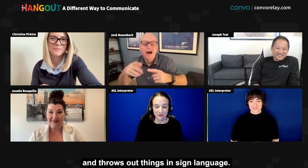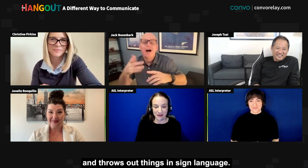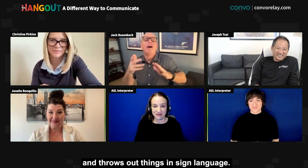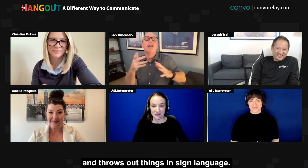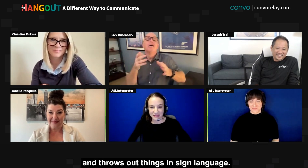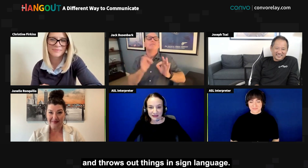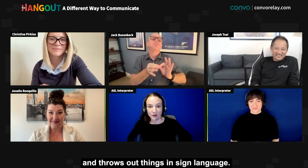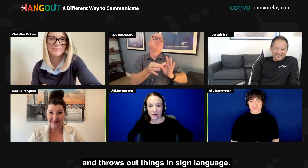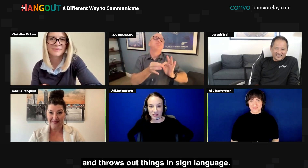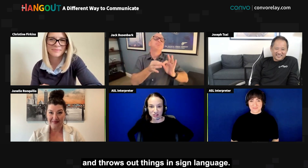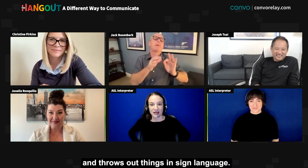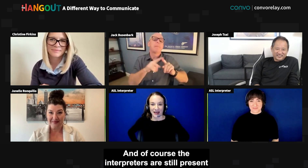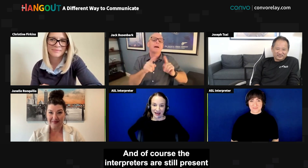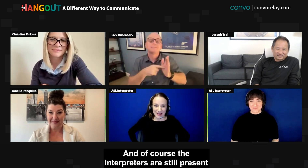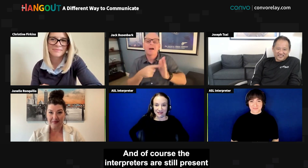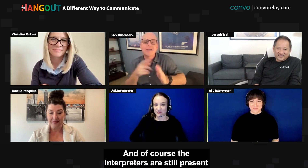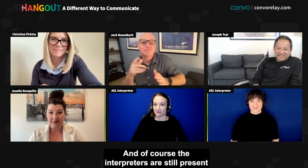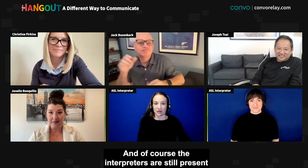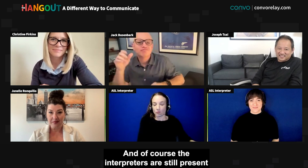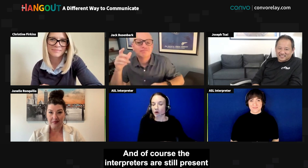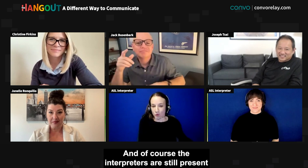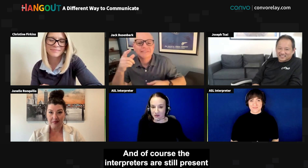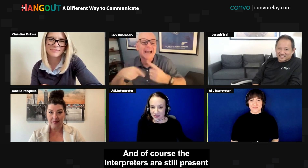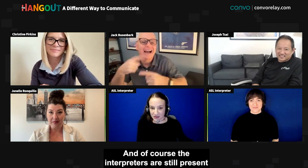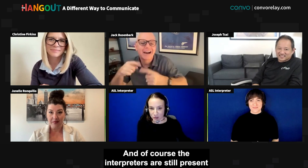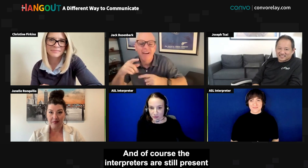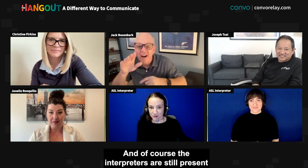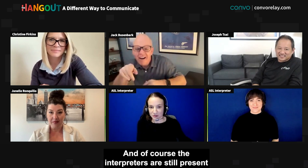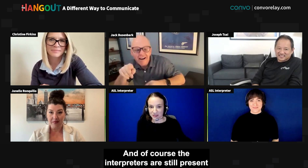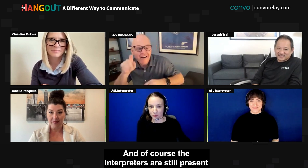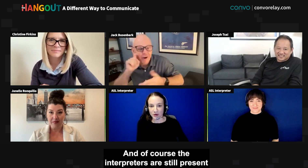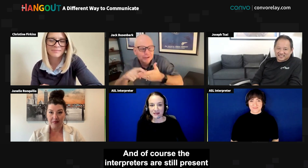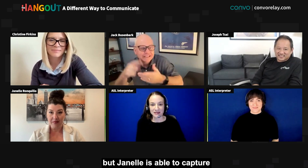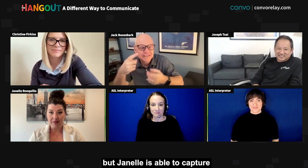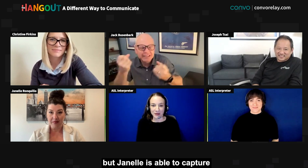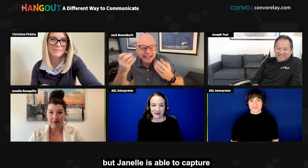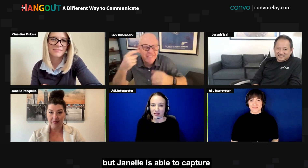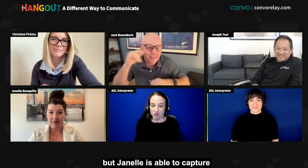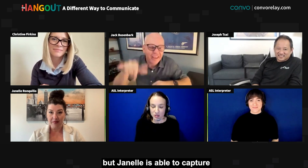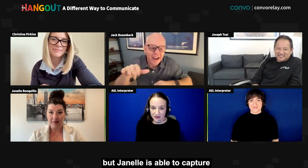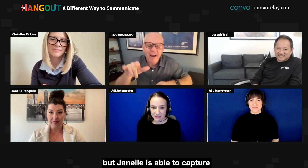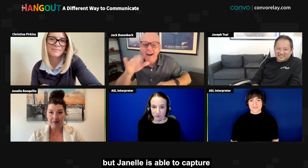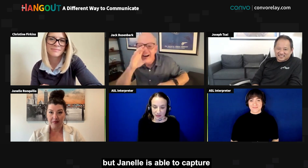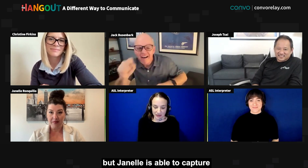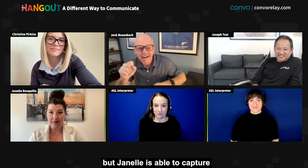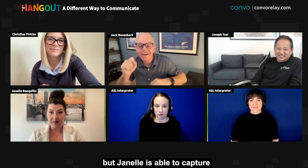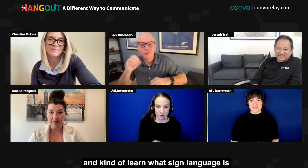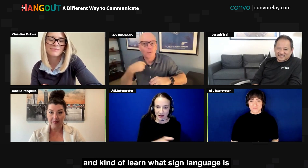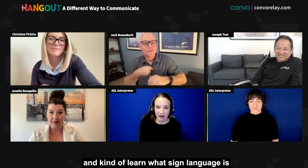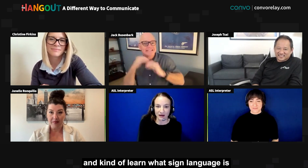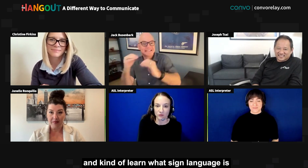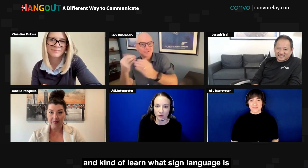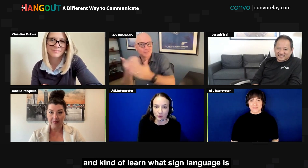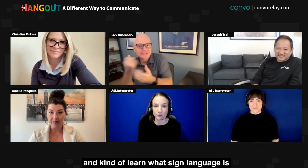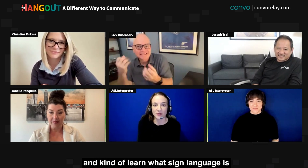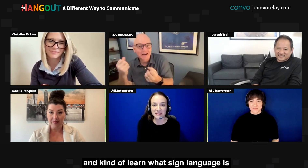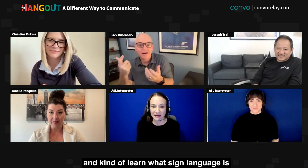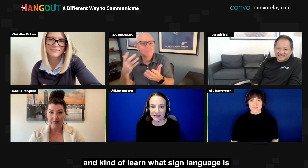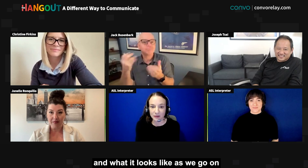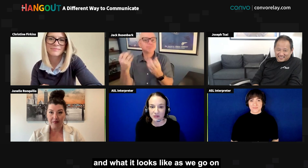things in sign language. And of course, the interpreters are still present, but Janelle's able to capture and kind of learn what sign language